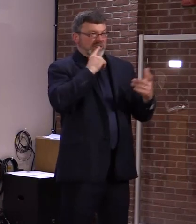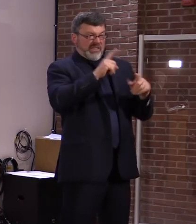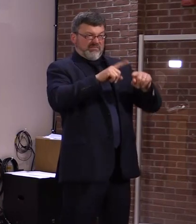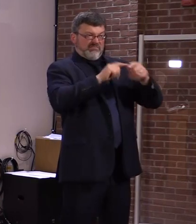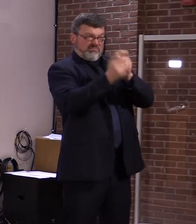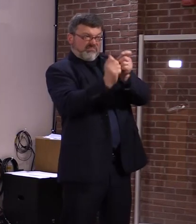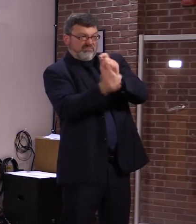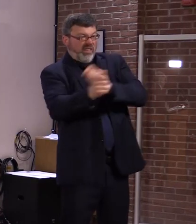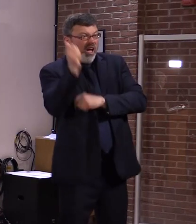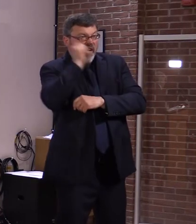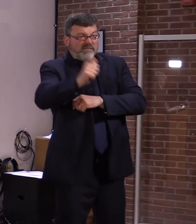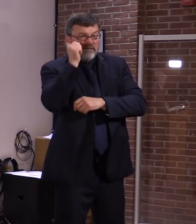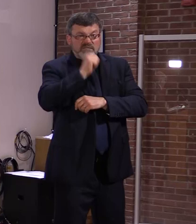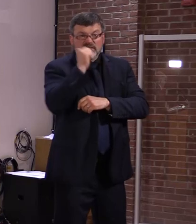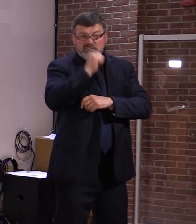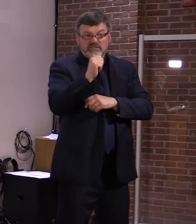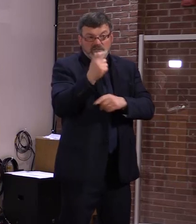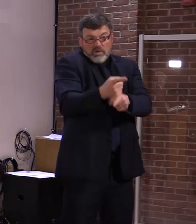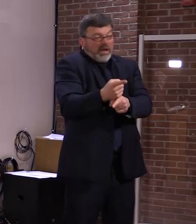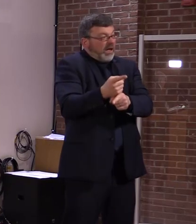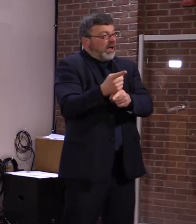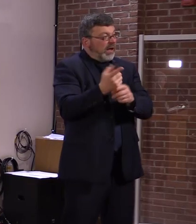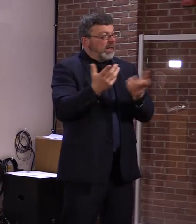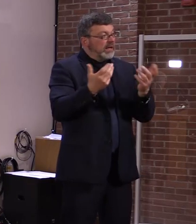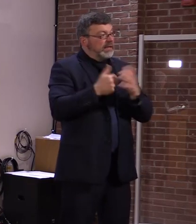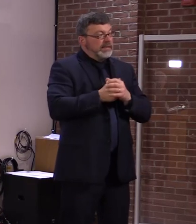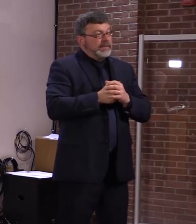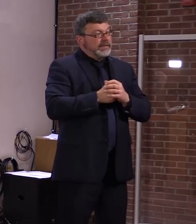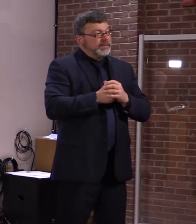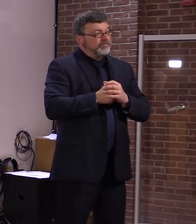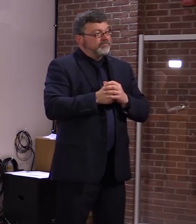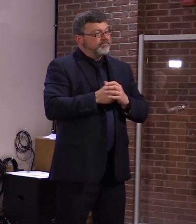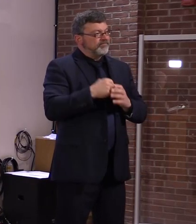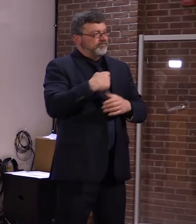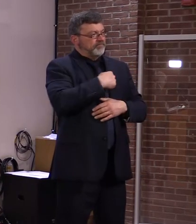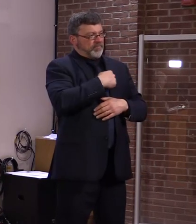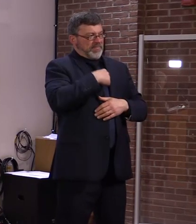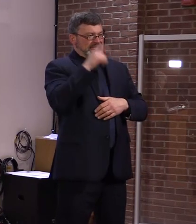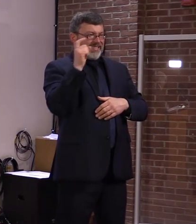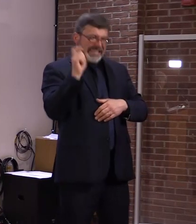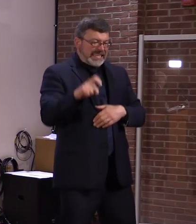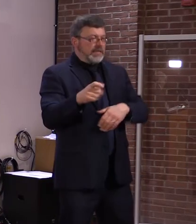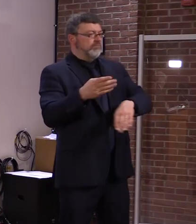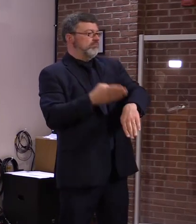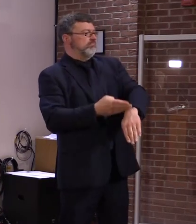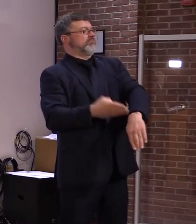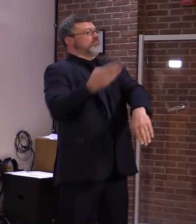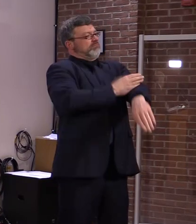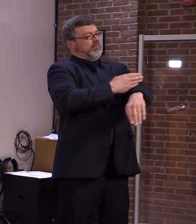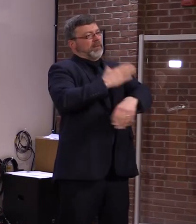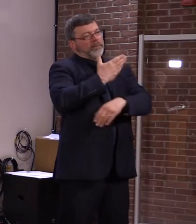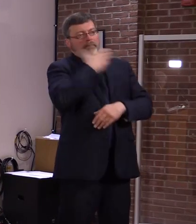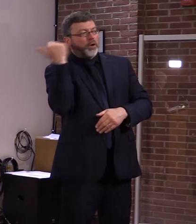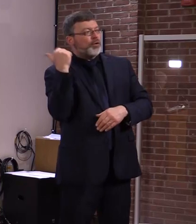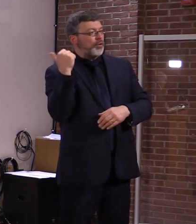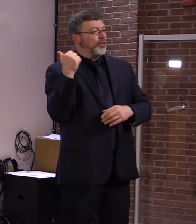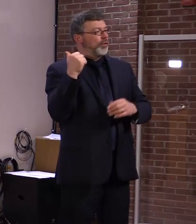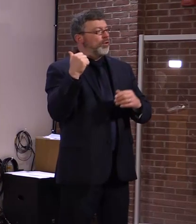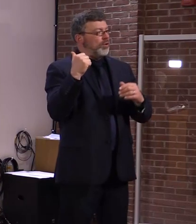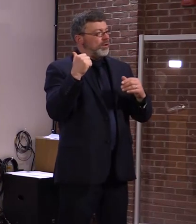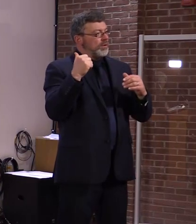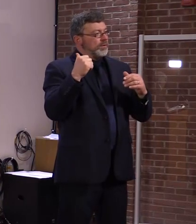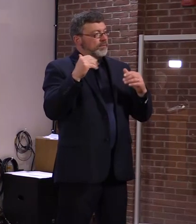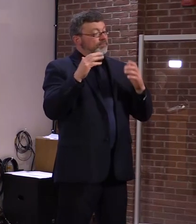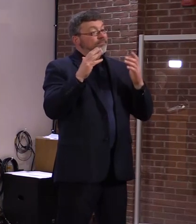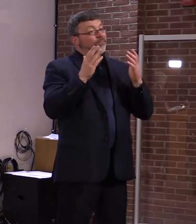sure that we make a concerted effort to reach out through the health department as well